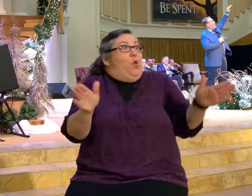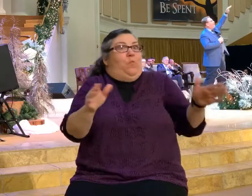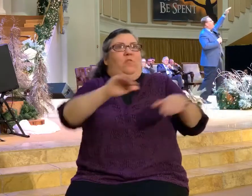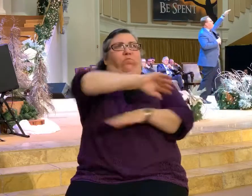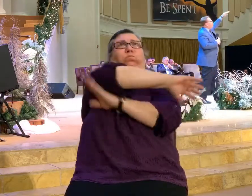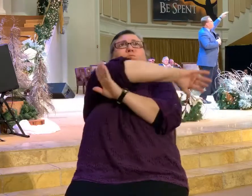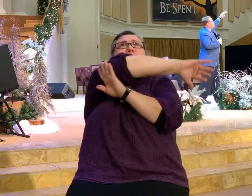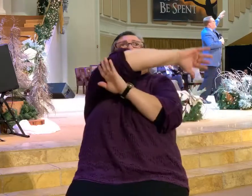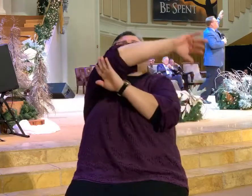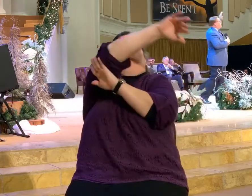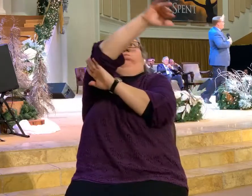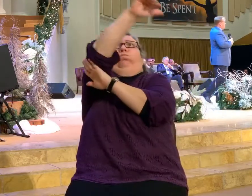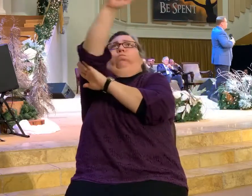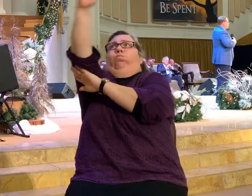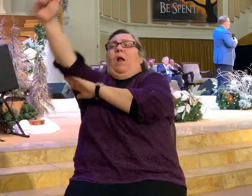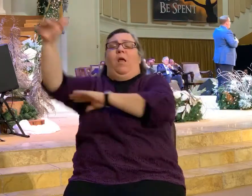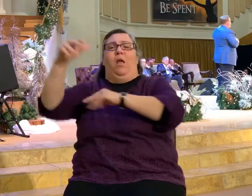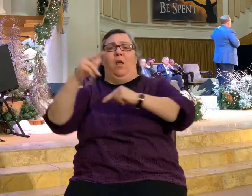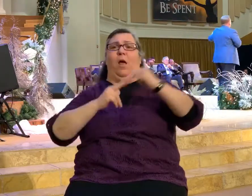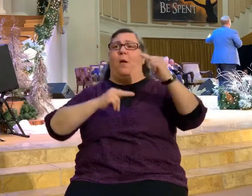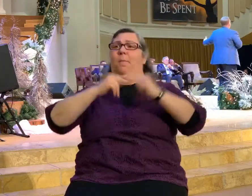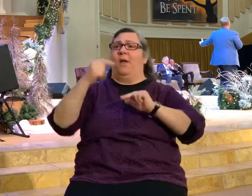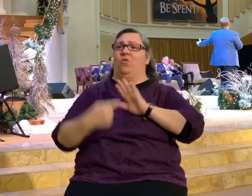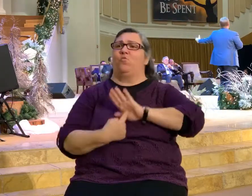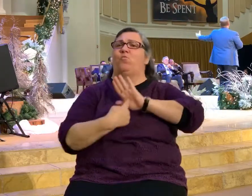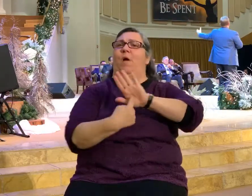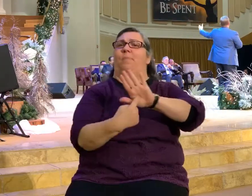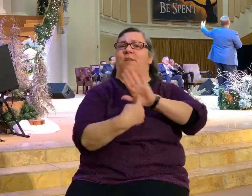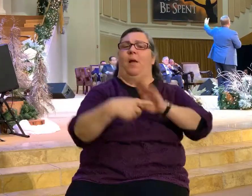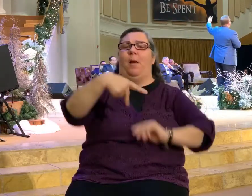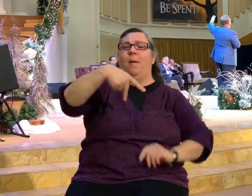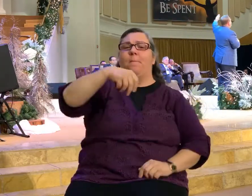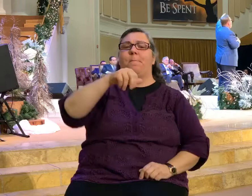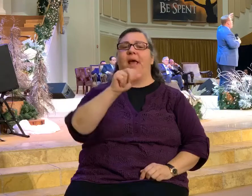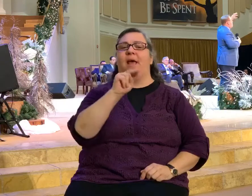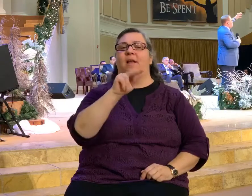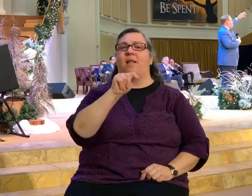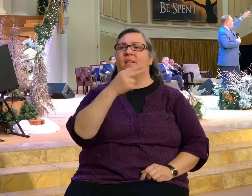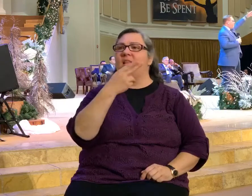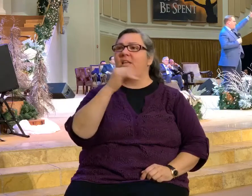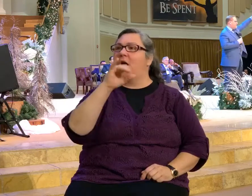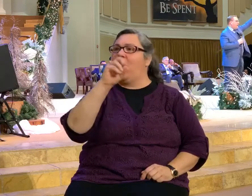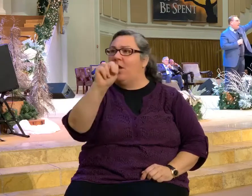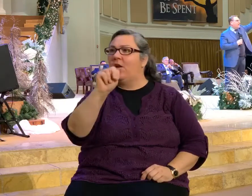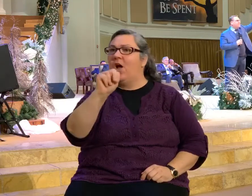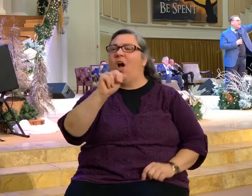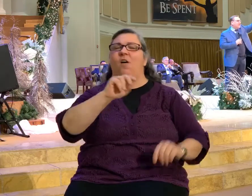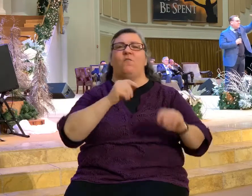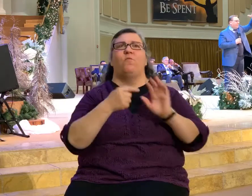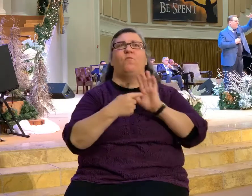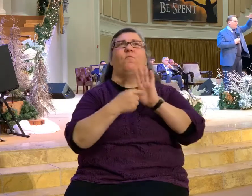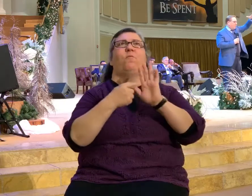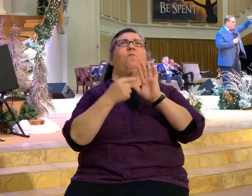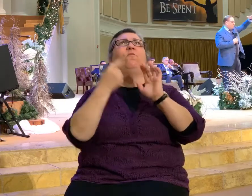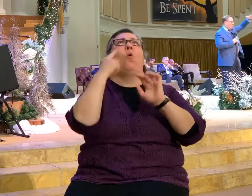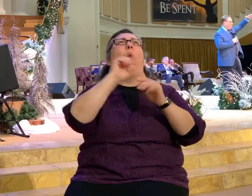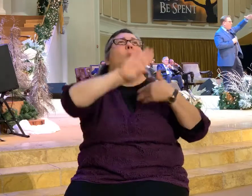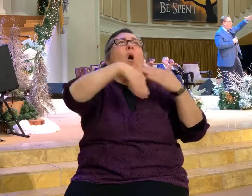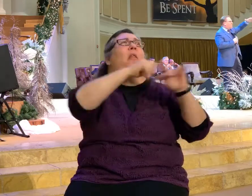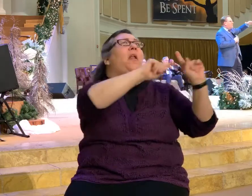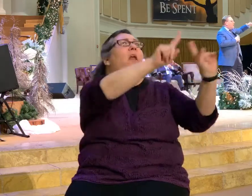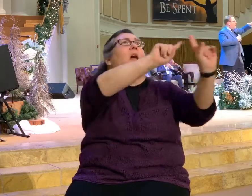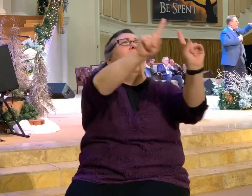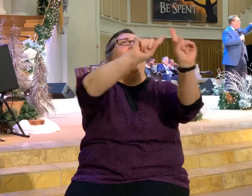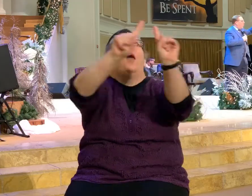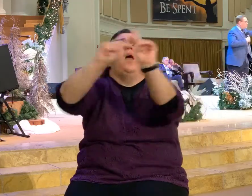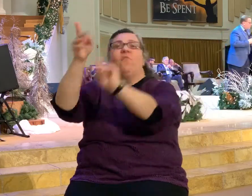unending dome that moves, that was built to represent the pantheon of all the different gods that the cult of